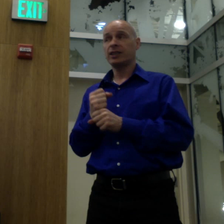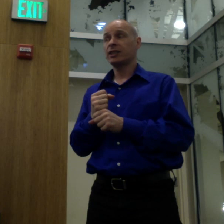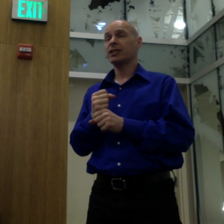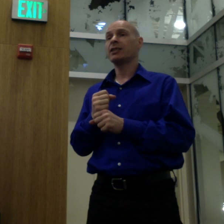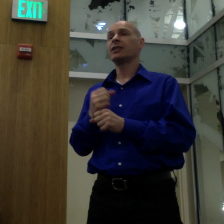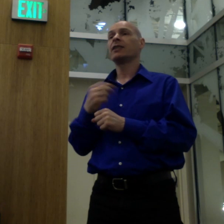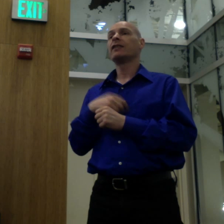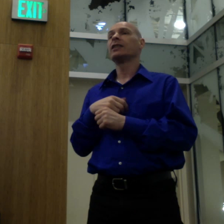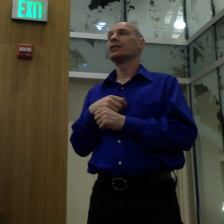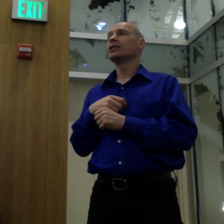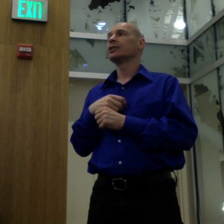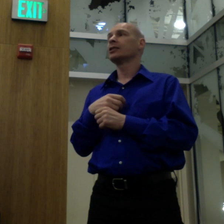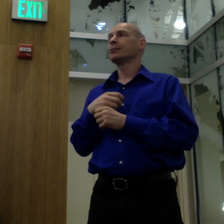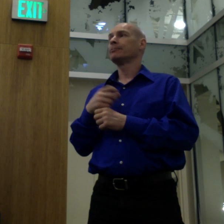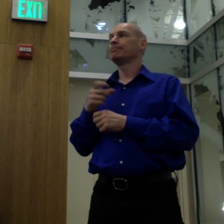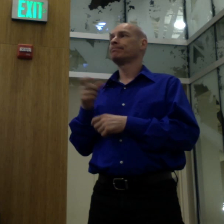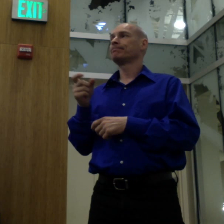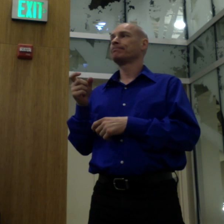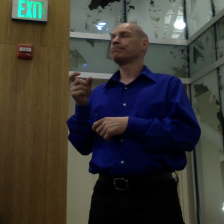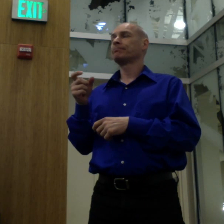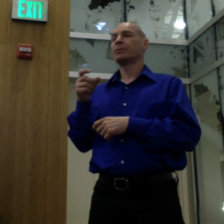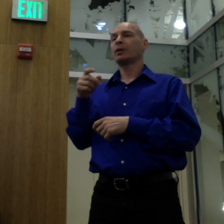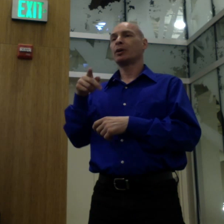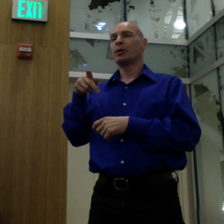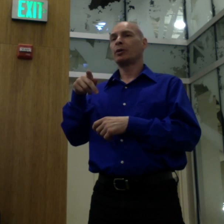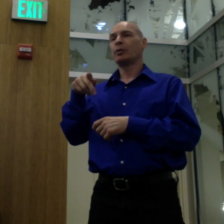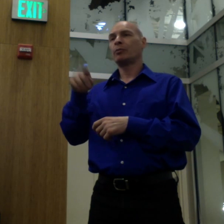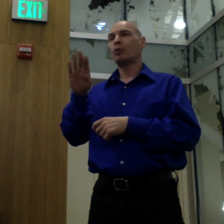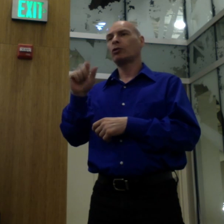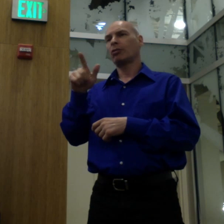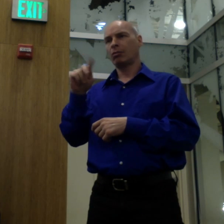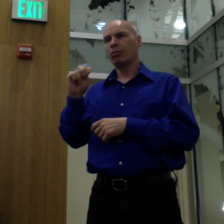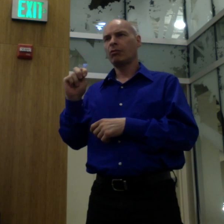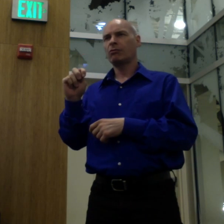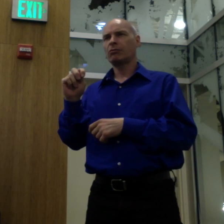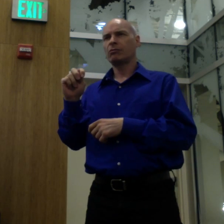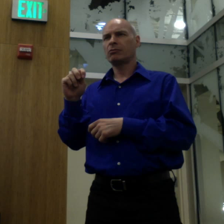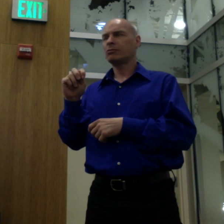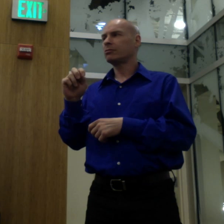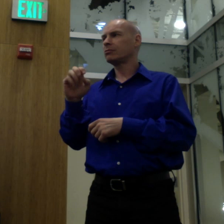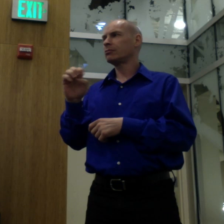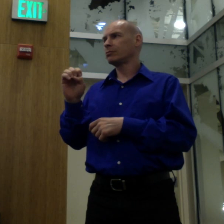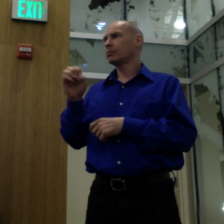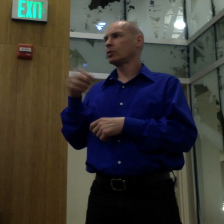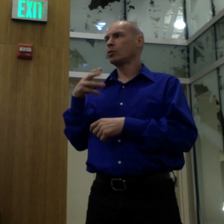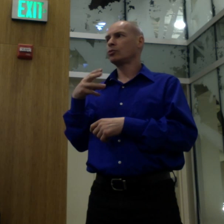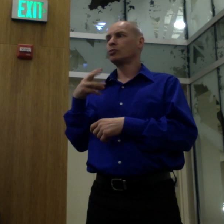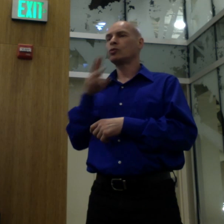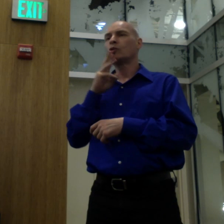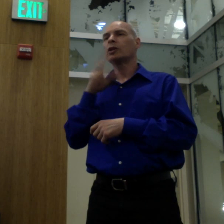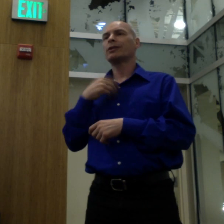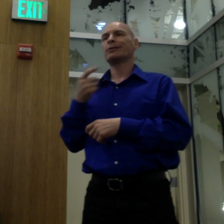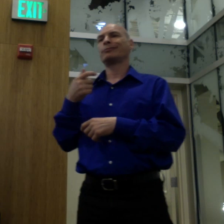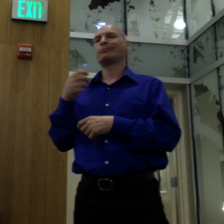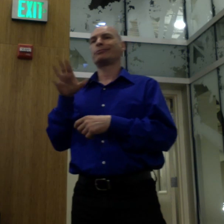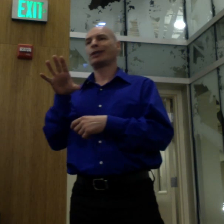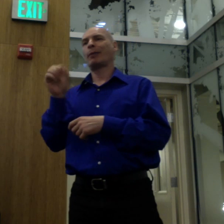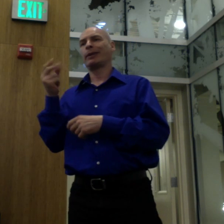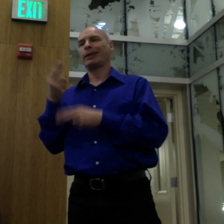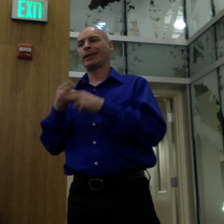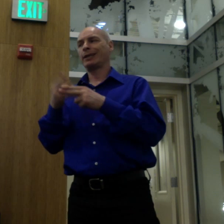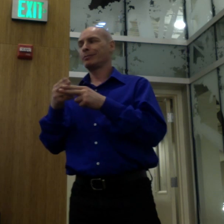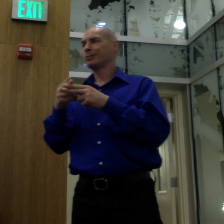Bottled water, like little bottled water in the peat bottle, you know, like Aqua, Ozarka, and things like that.